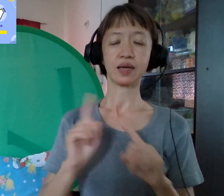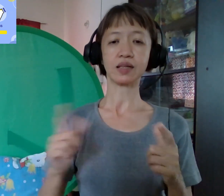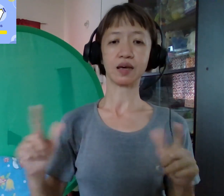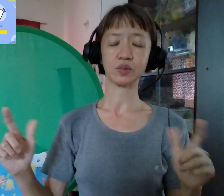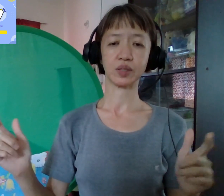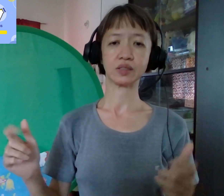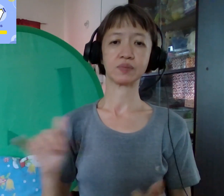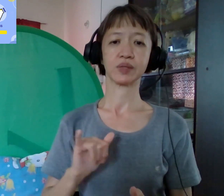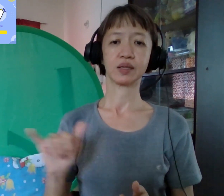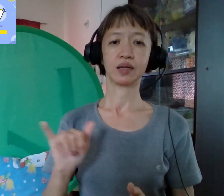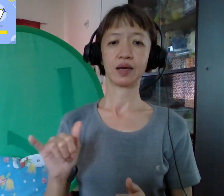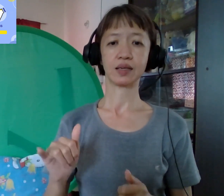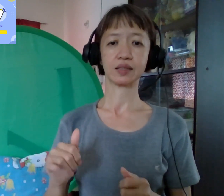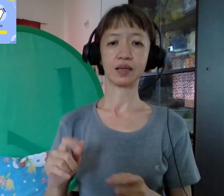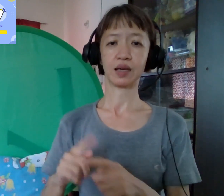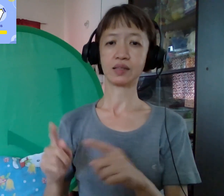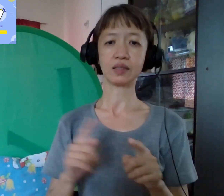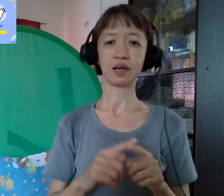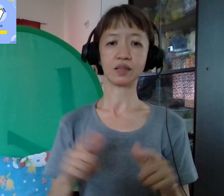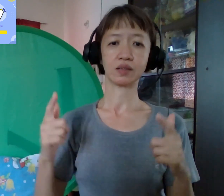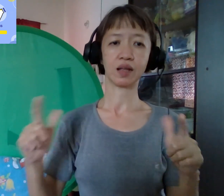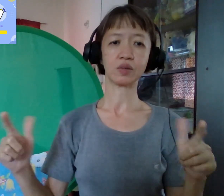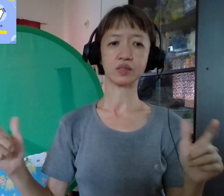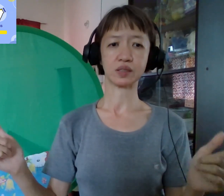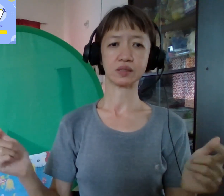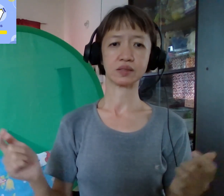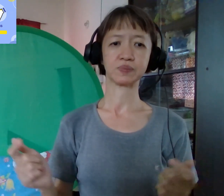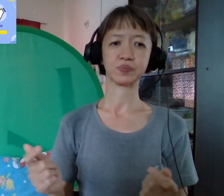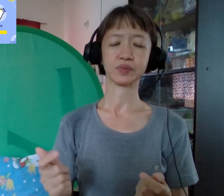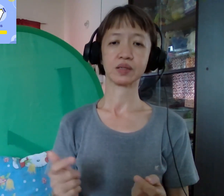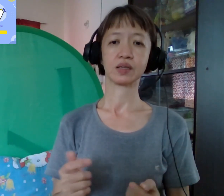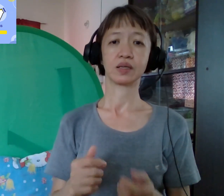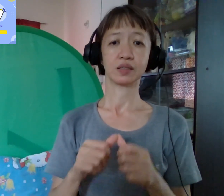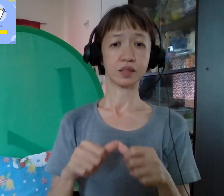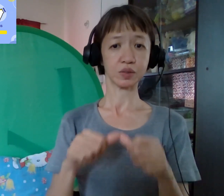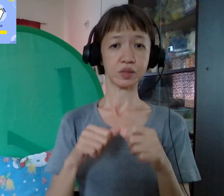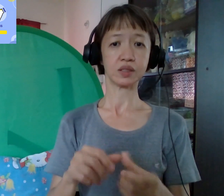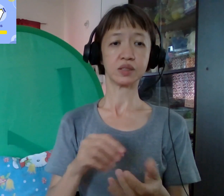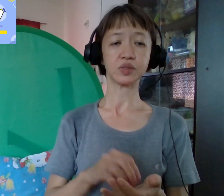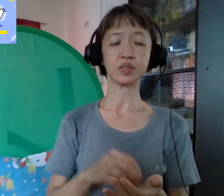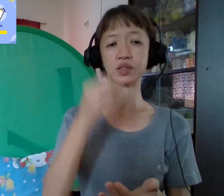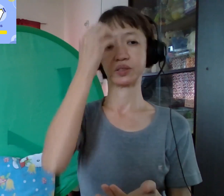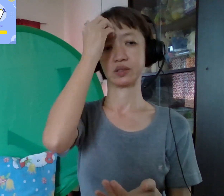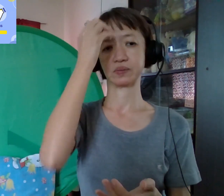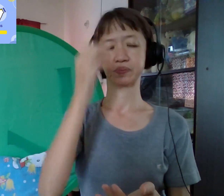Sign language, like any other languages, is a continuous learning.